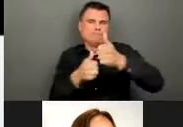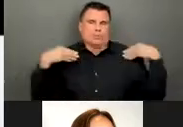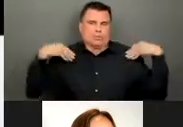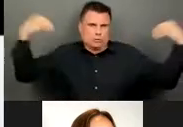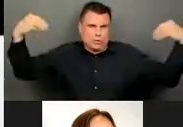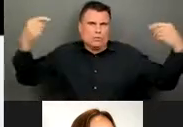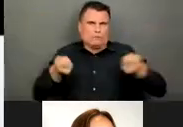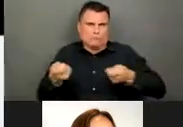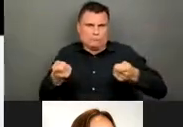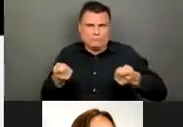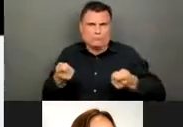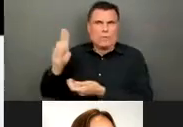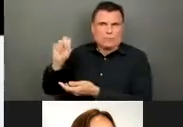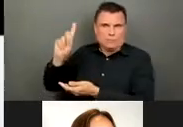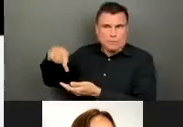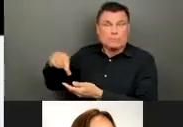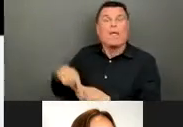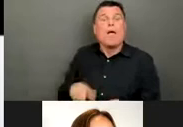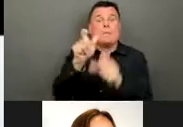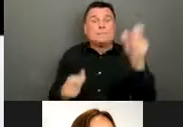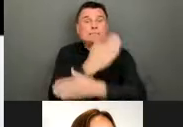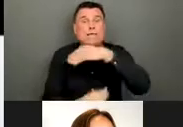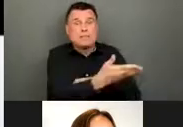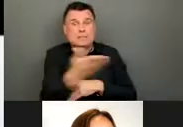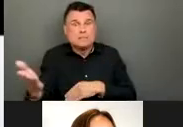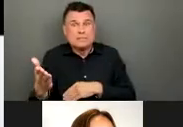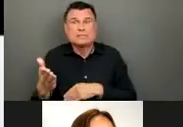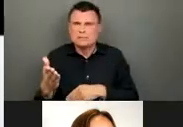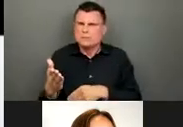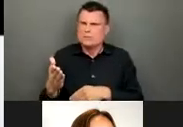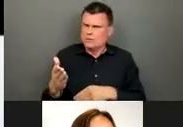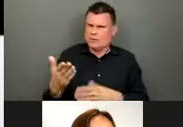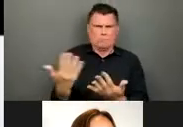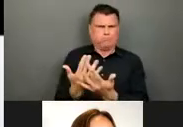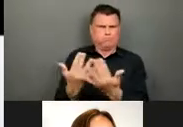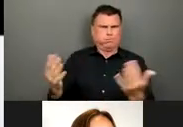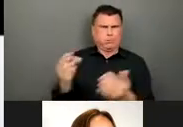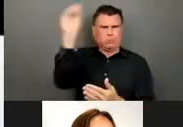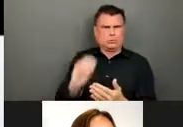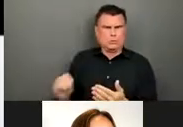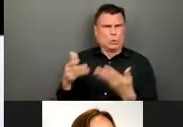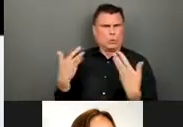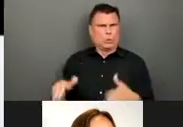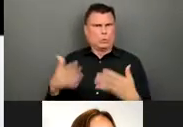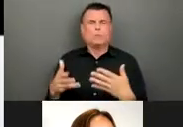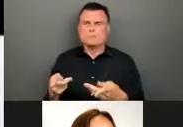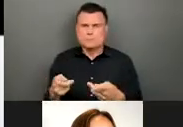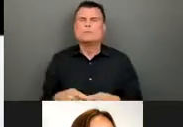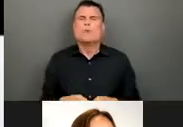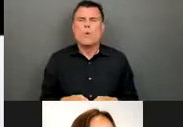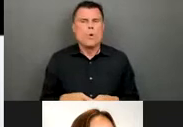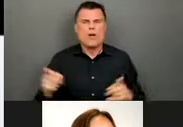represent 15% of the world's population, are disproportionately impacted by disasters, conflict, and humanitarian